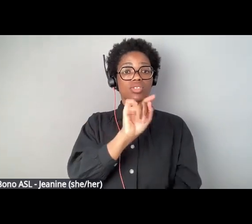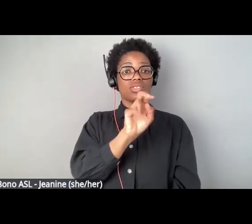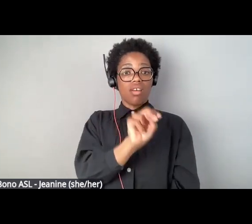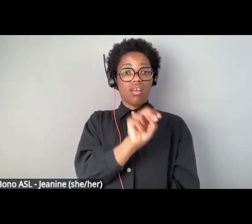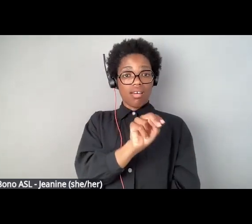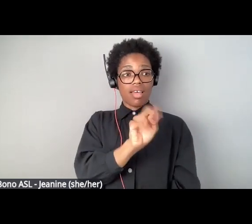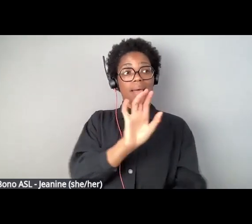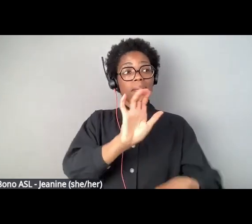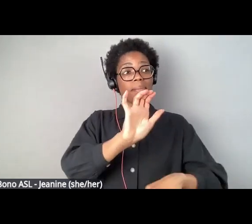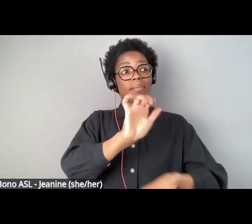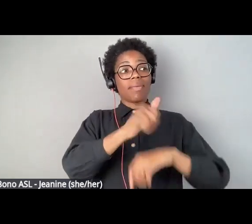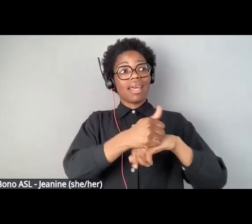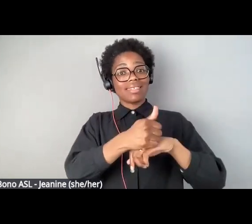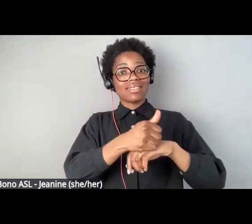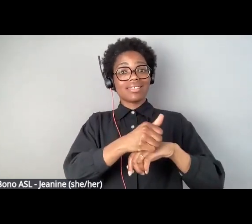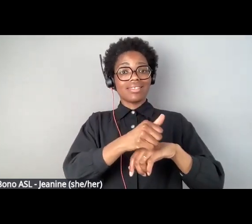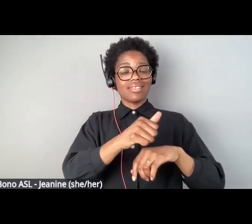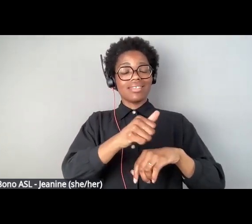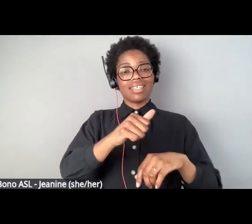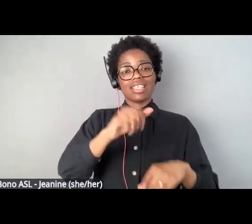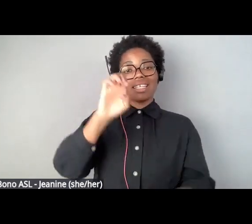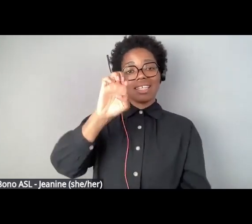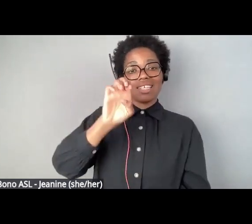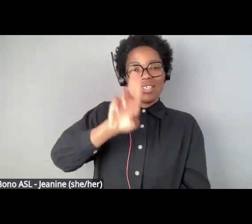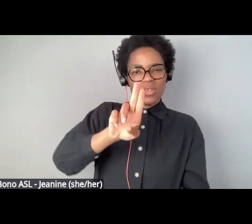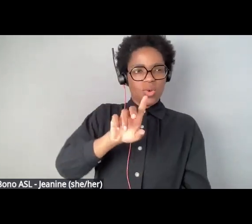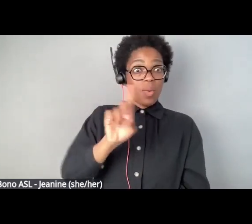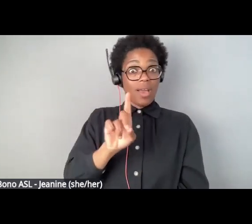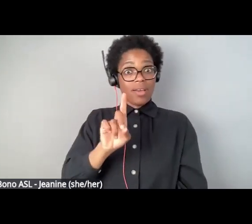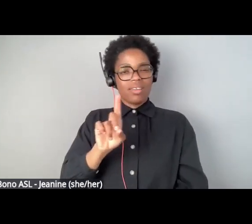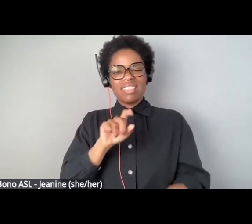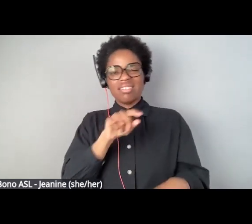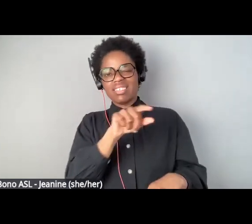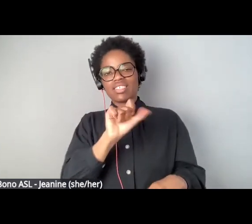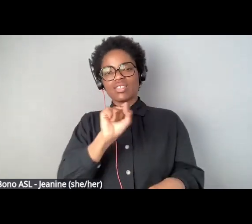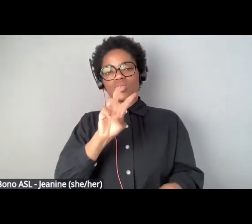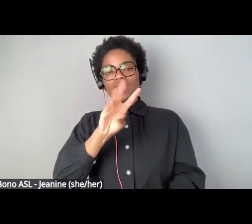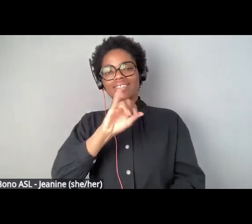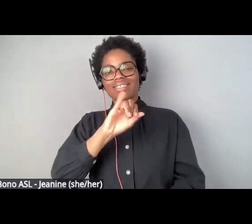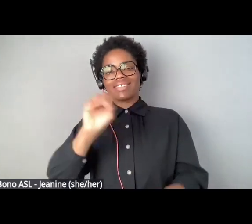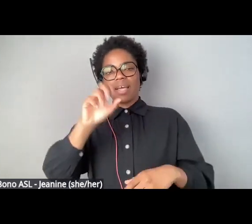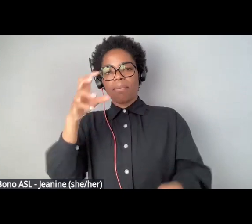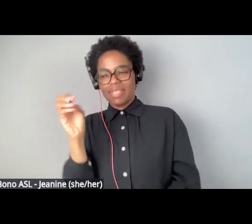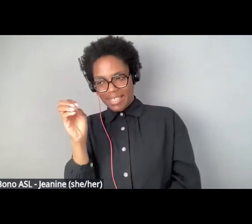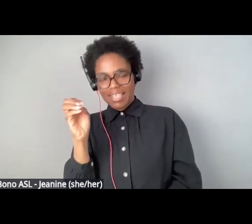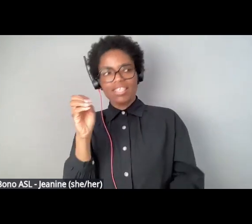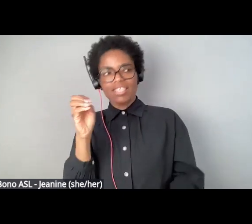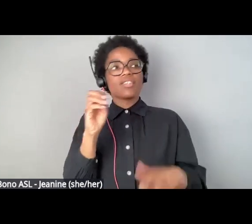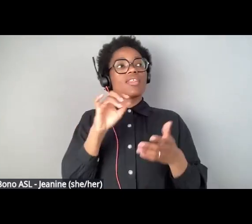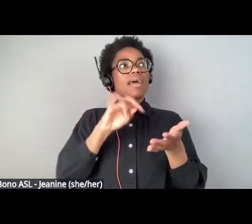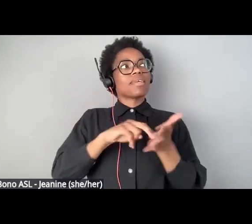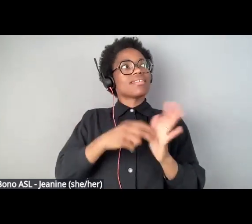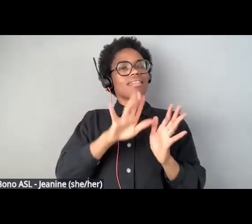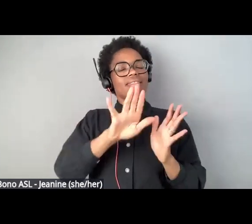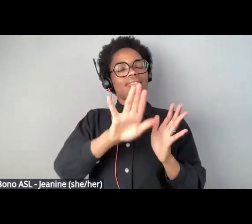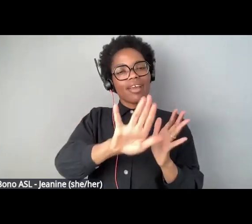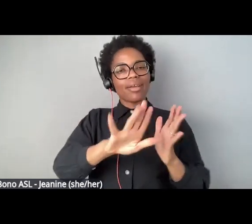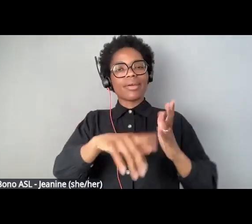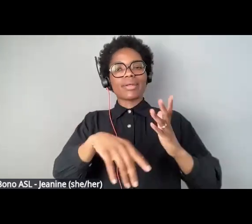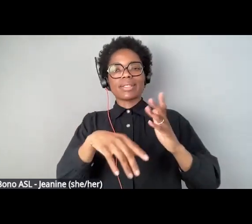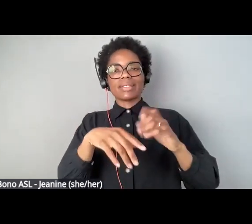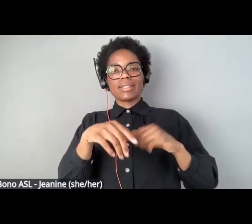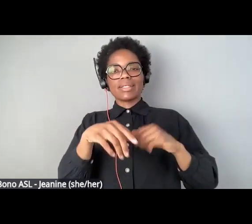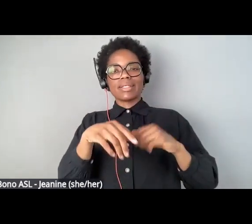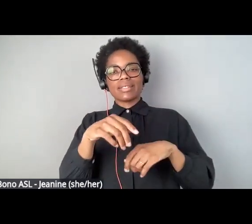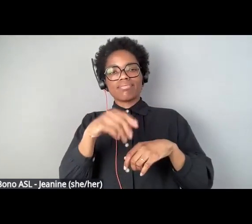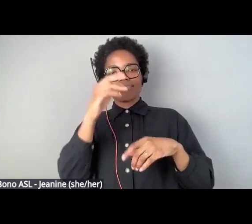that. We'll talk more about changing your email and de-Googling next week. But because we talked about VPNs and password managers,